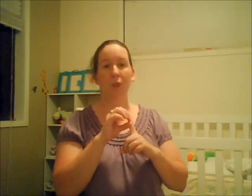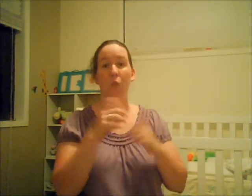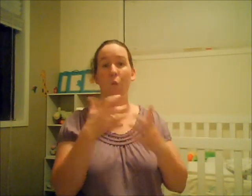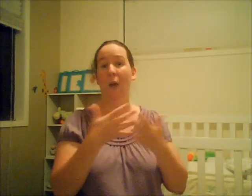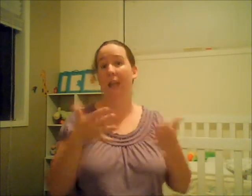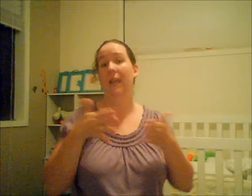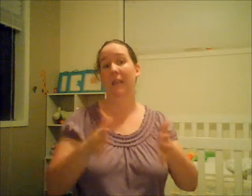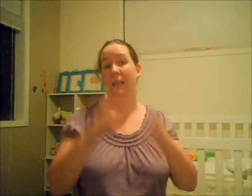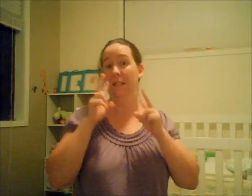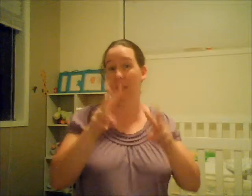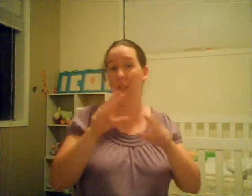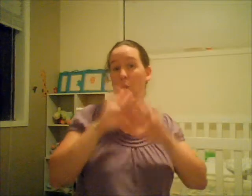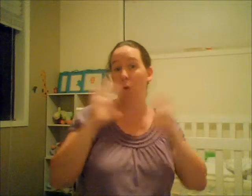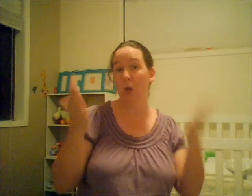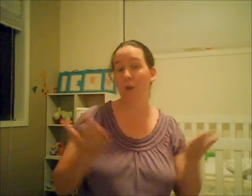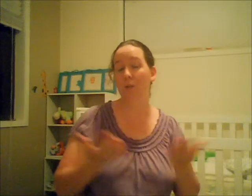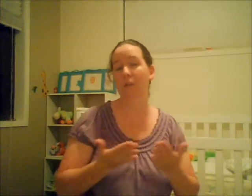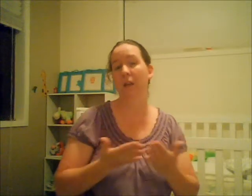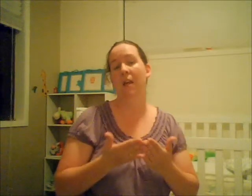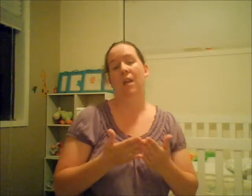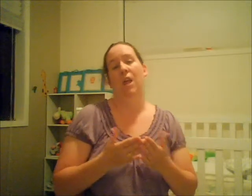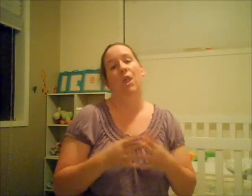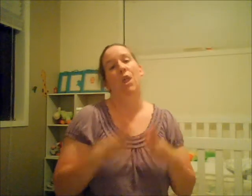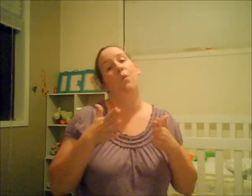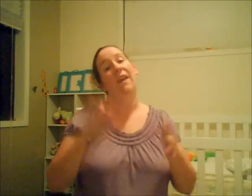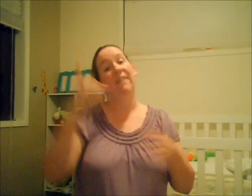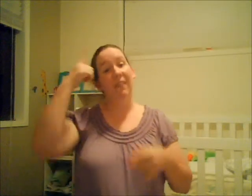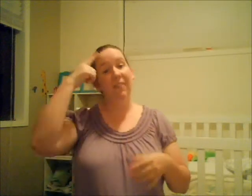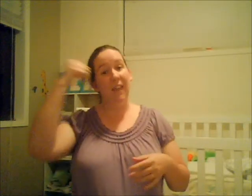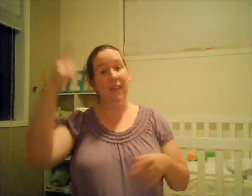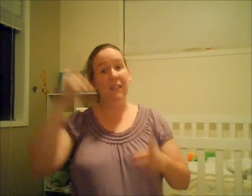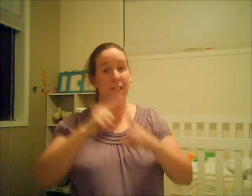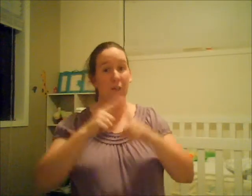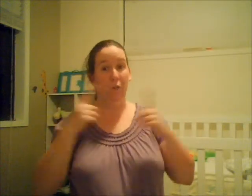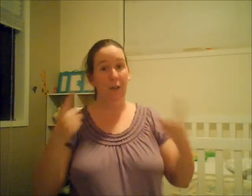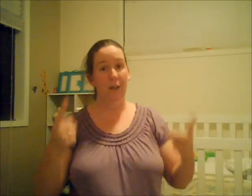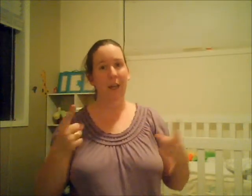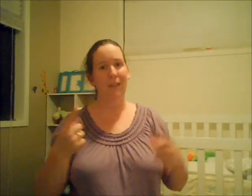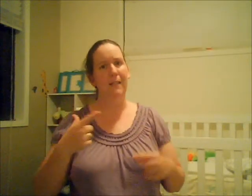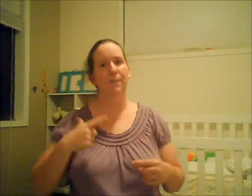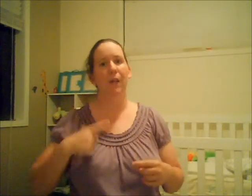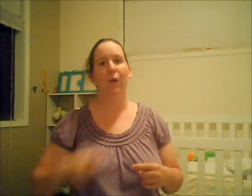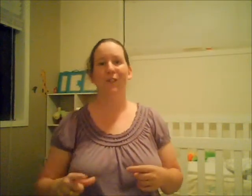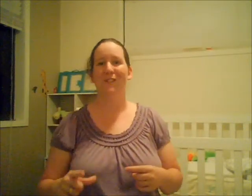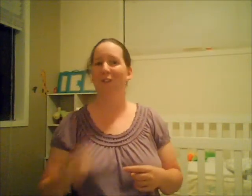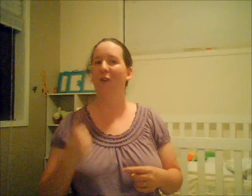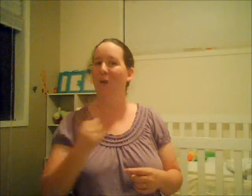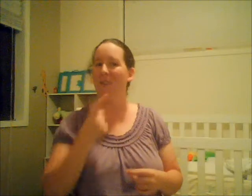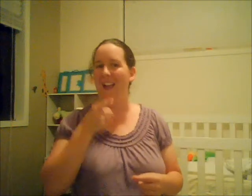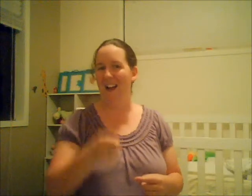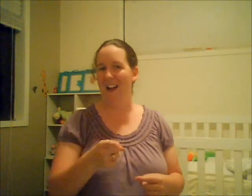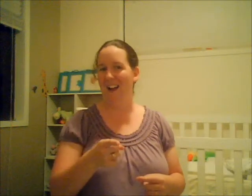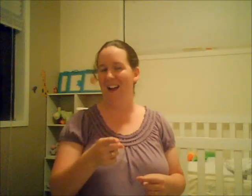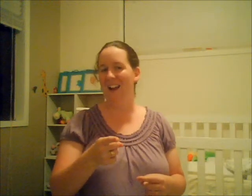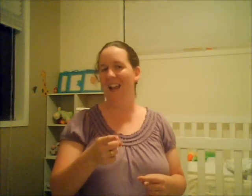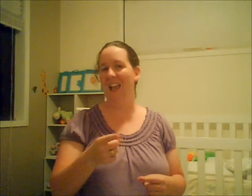the way they see the world, the way they think is different, and that's because of who they are,